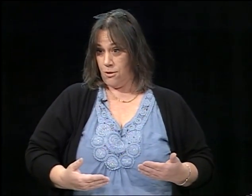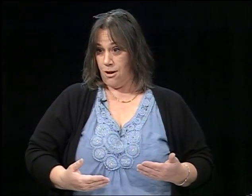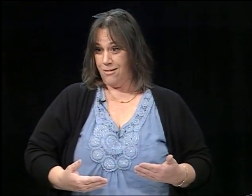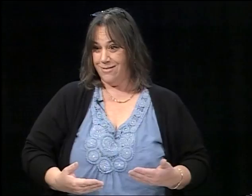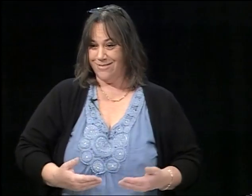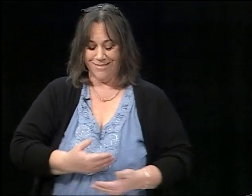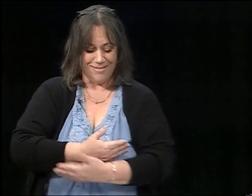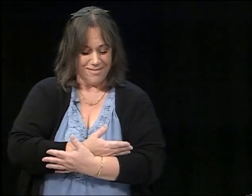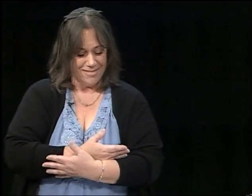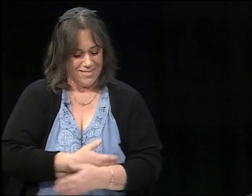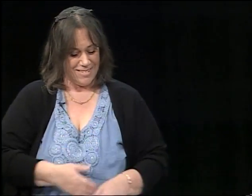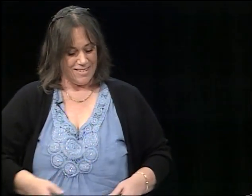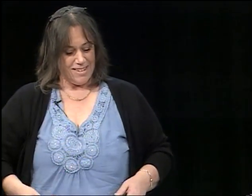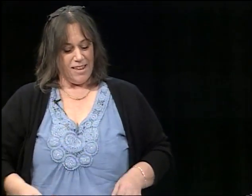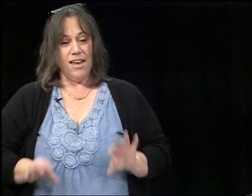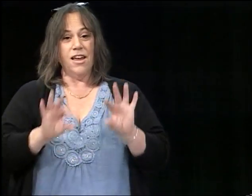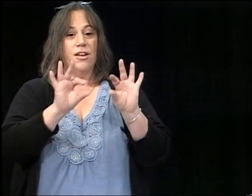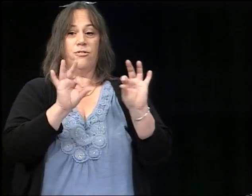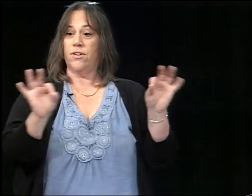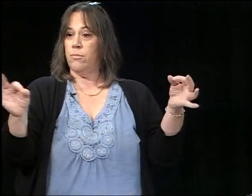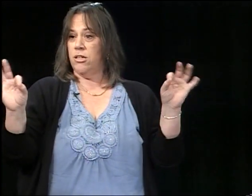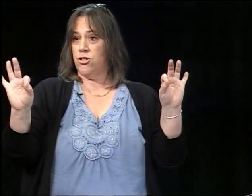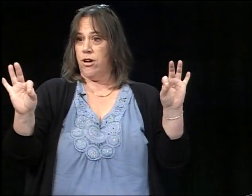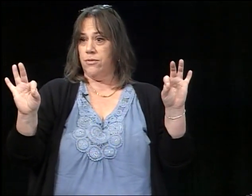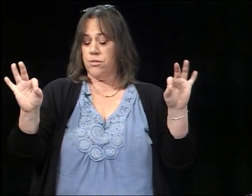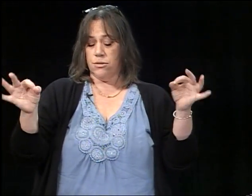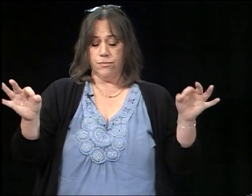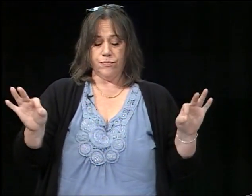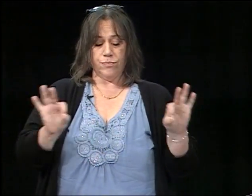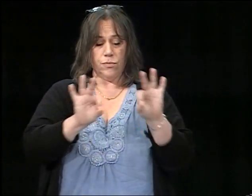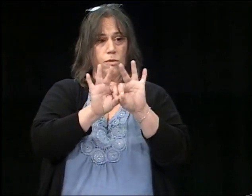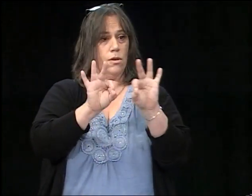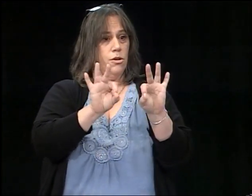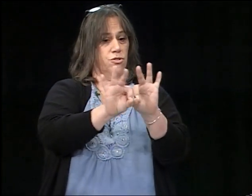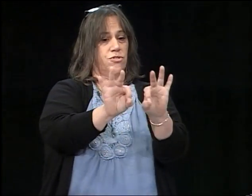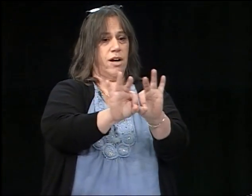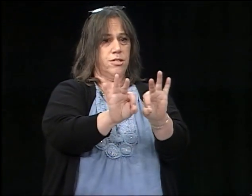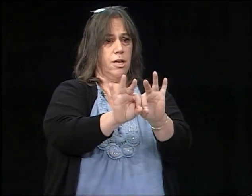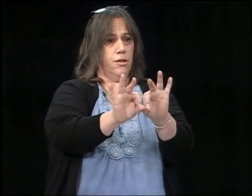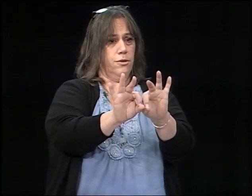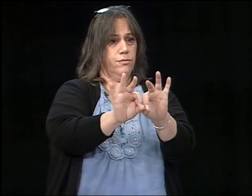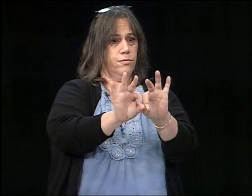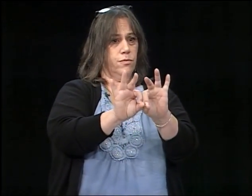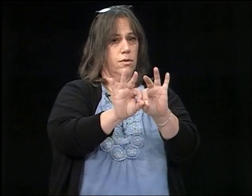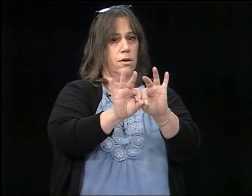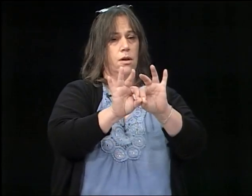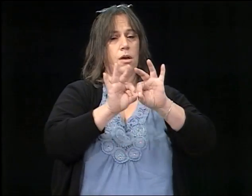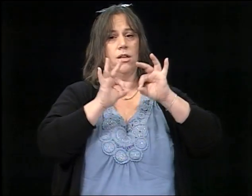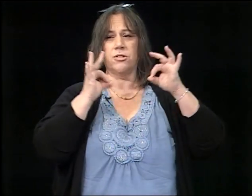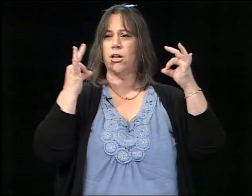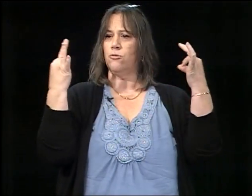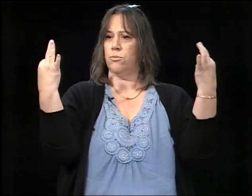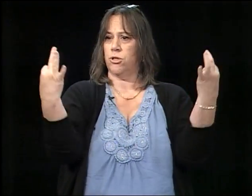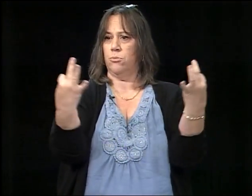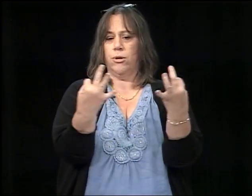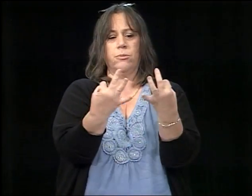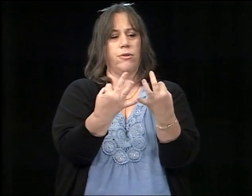Okay. Your family is your F's. You start together, and it's like a group, so you bring them